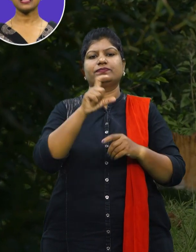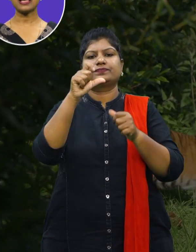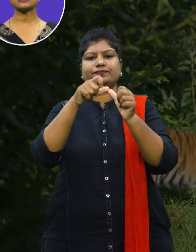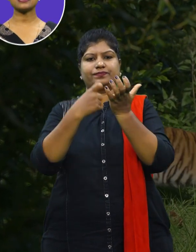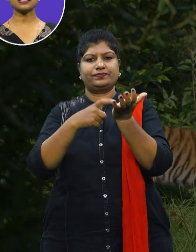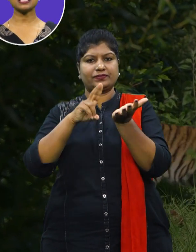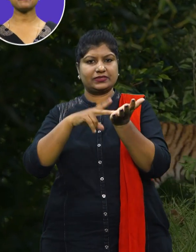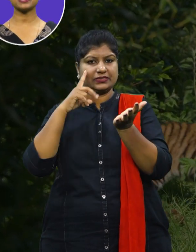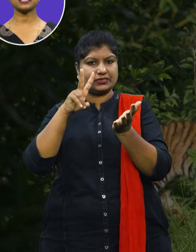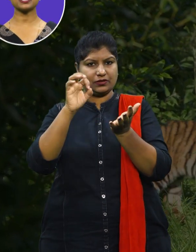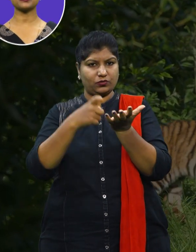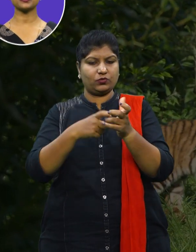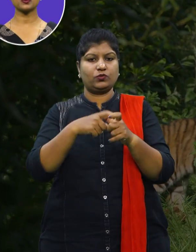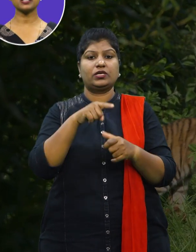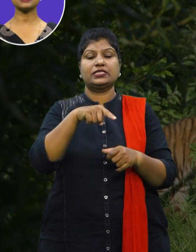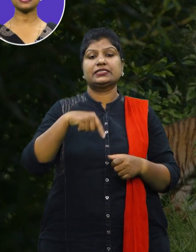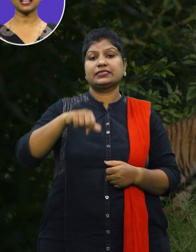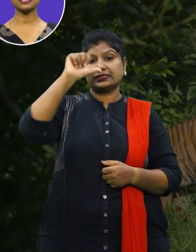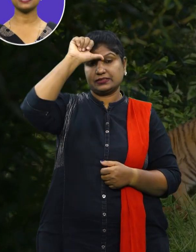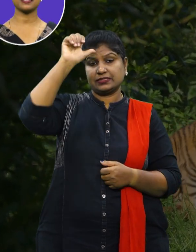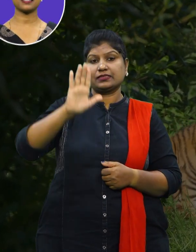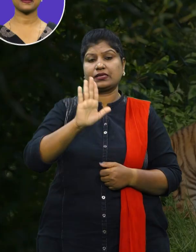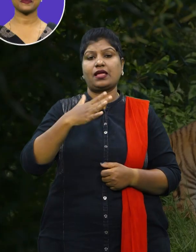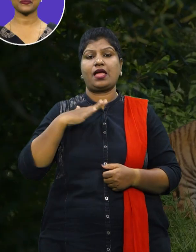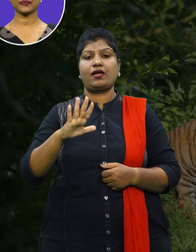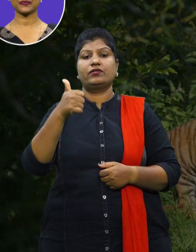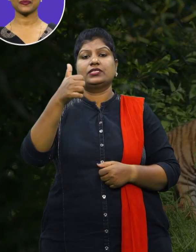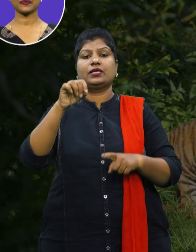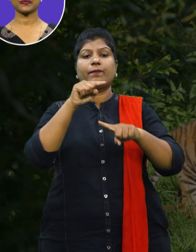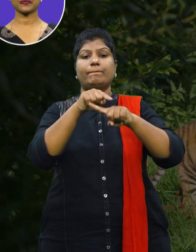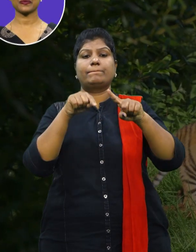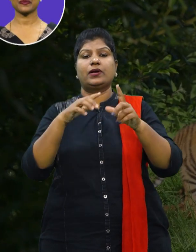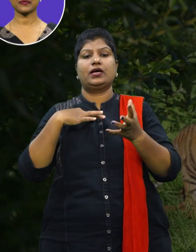India has 60% of the world's tigers.